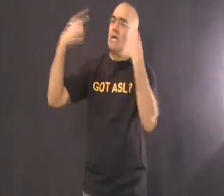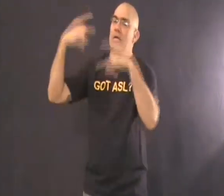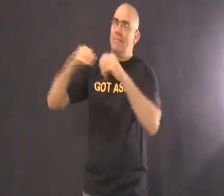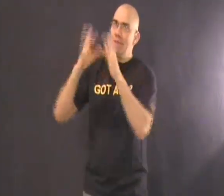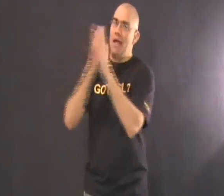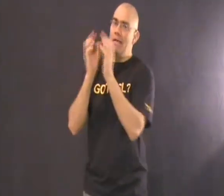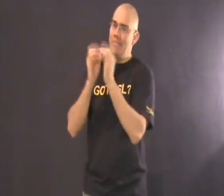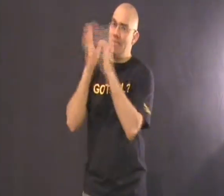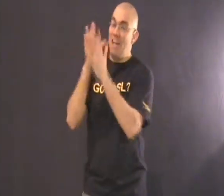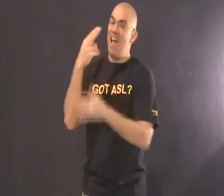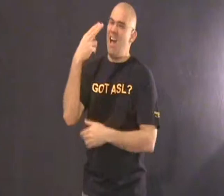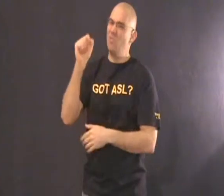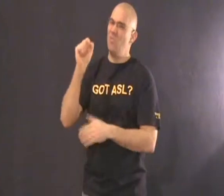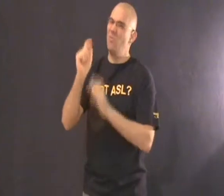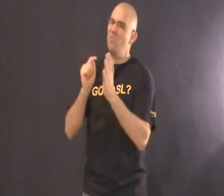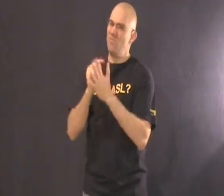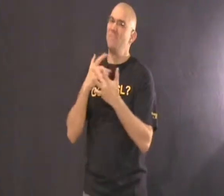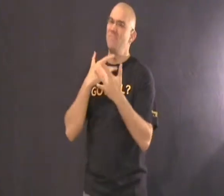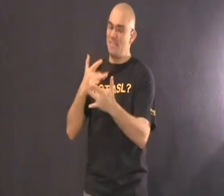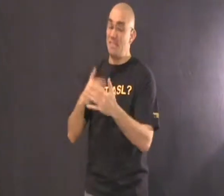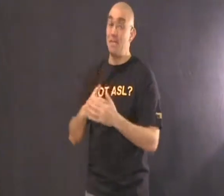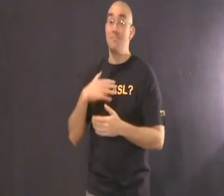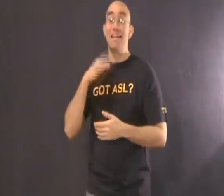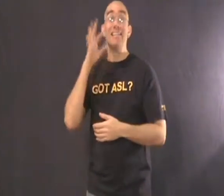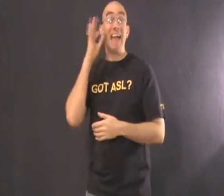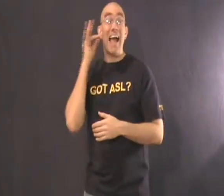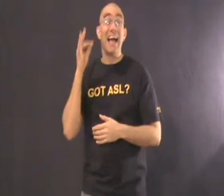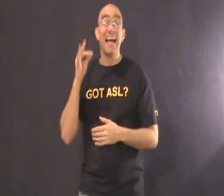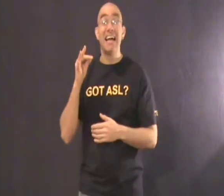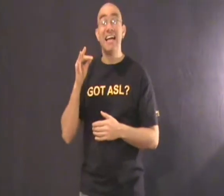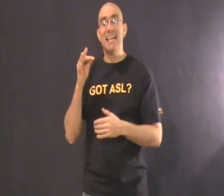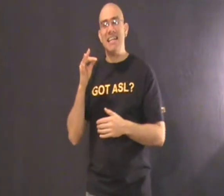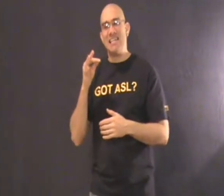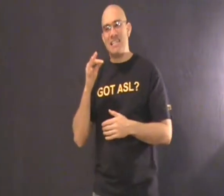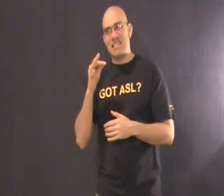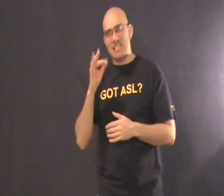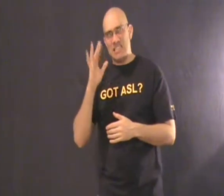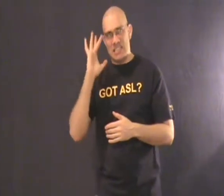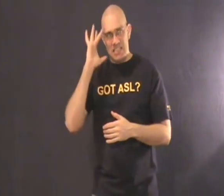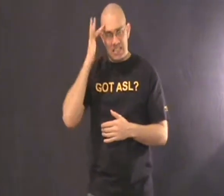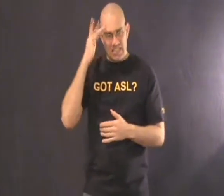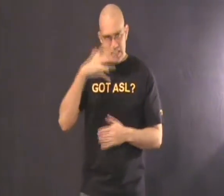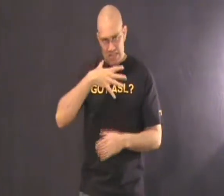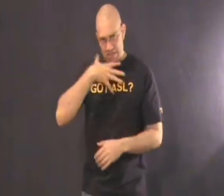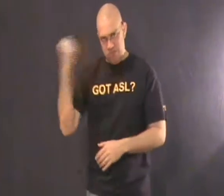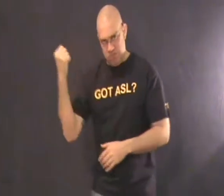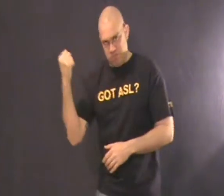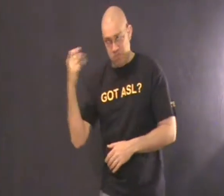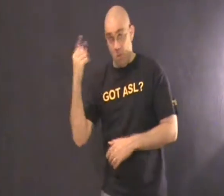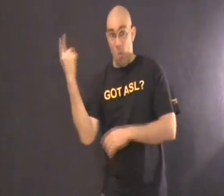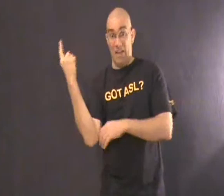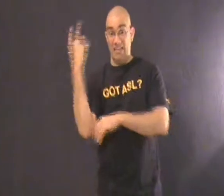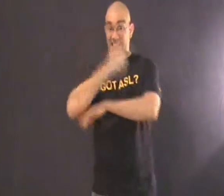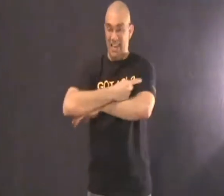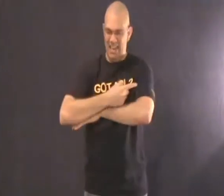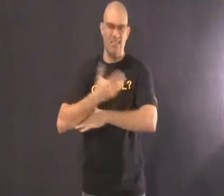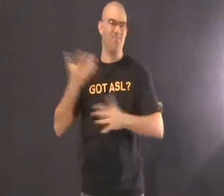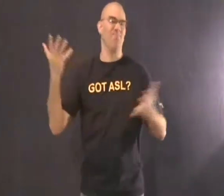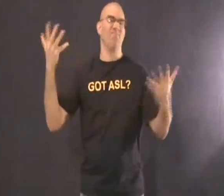Usually I'd be getting into it with my folks, of course, which is usual for a high school kid. And my cat was so tired of my voice